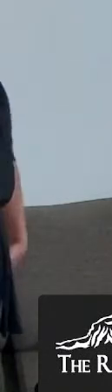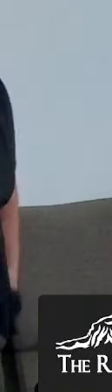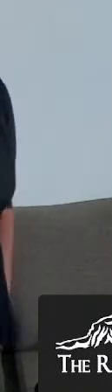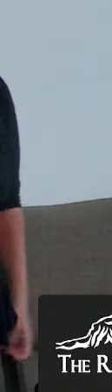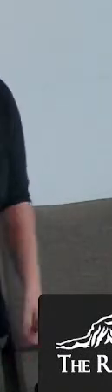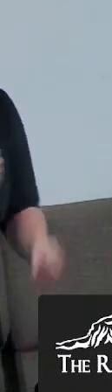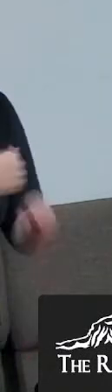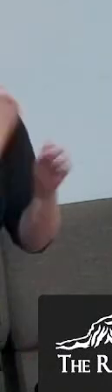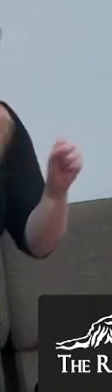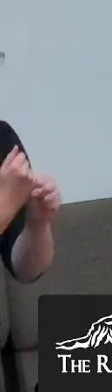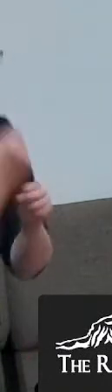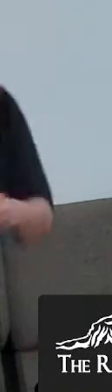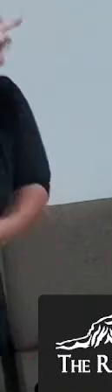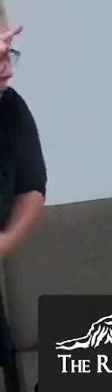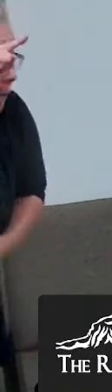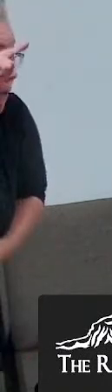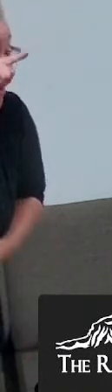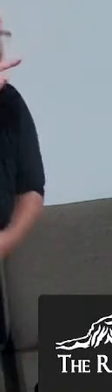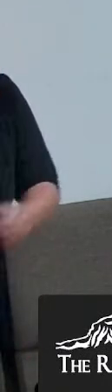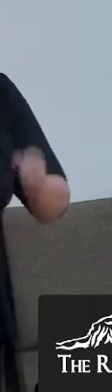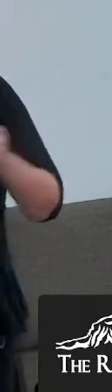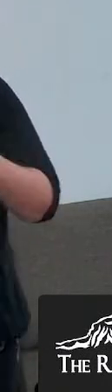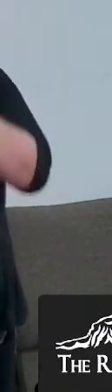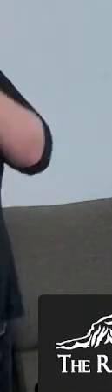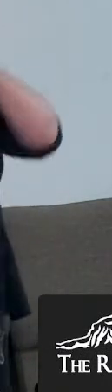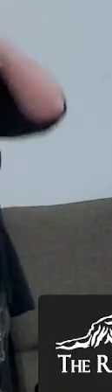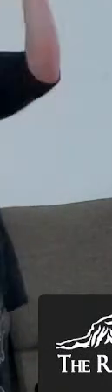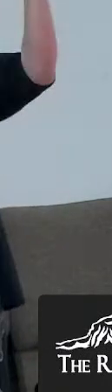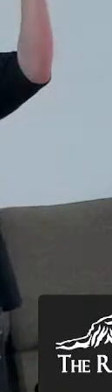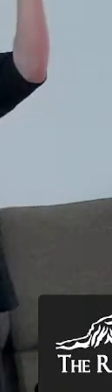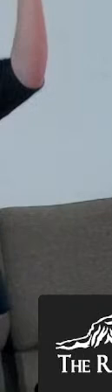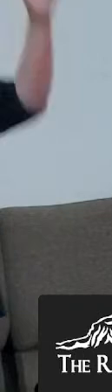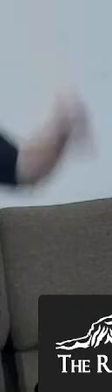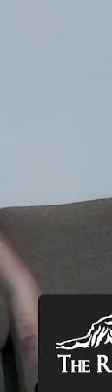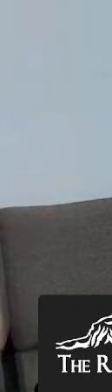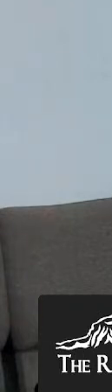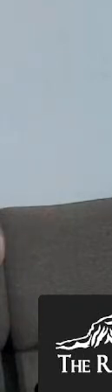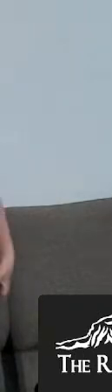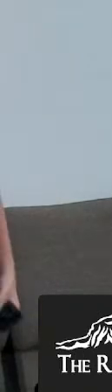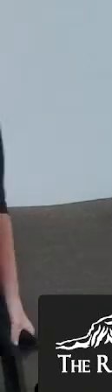I've been created to give a shout.